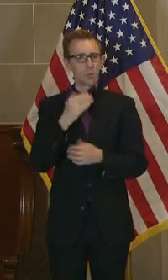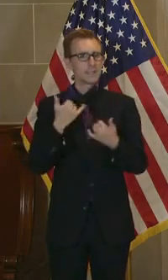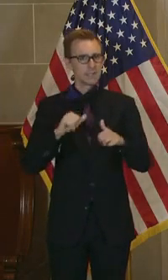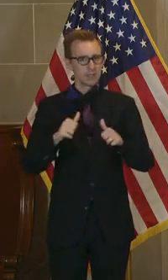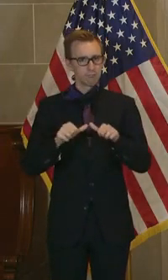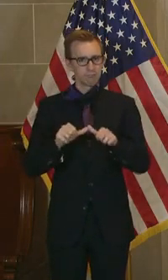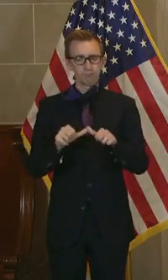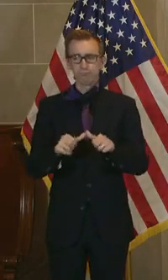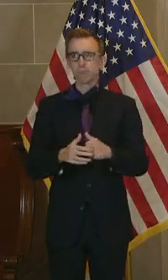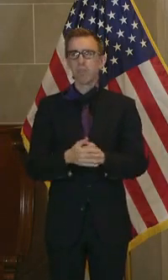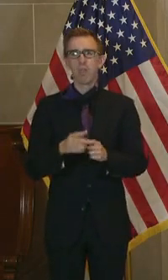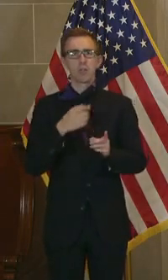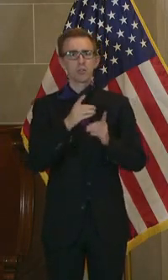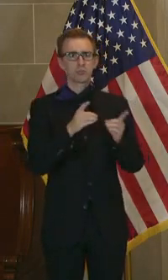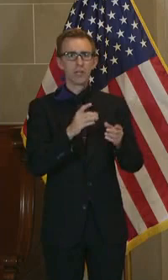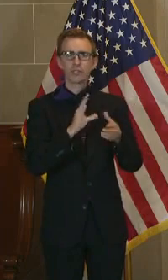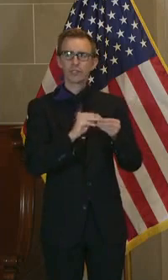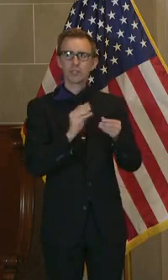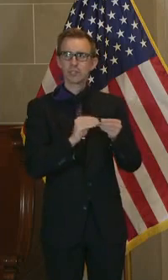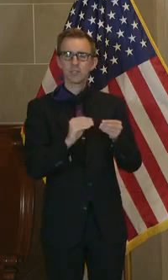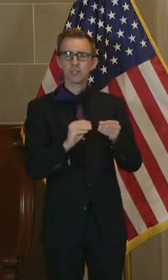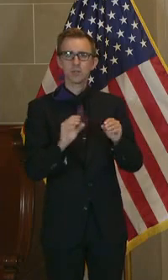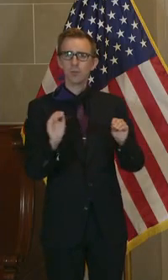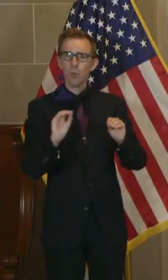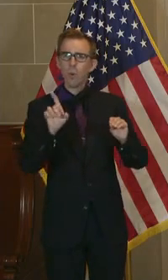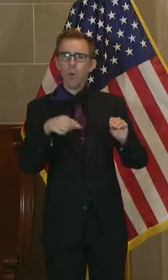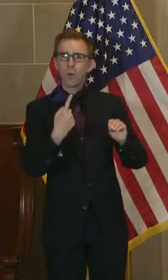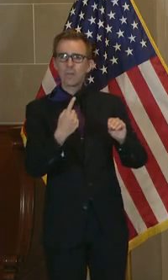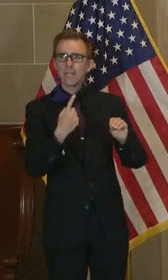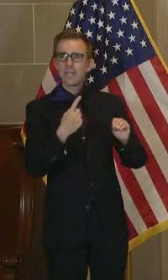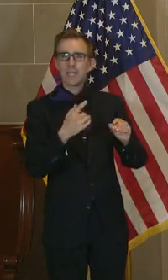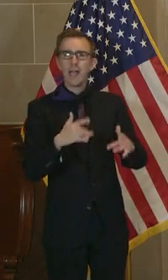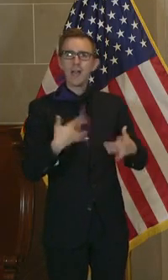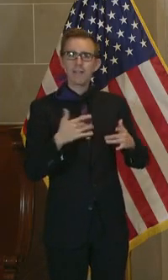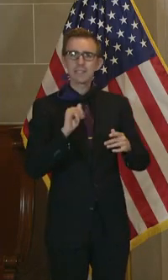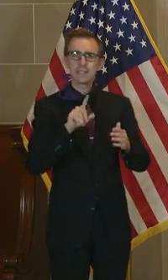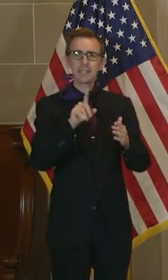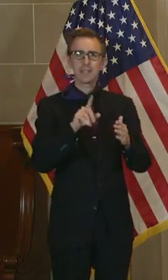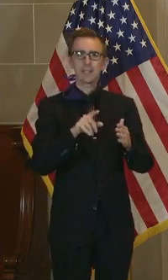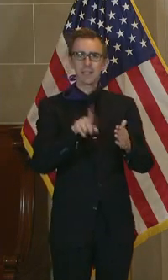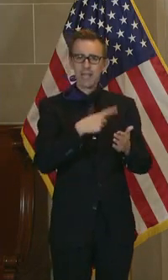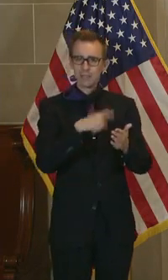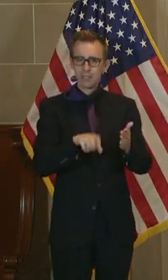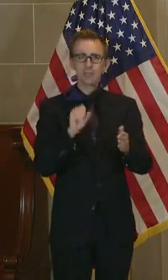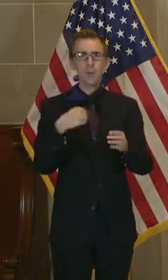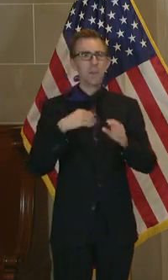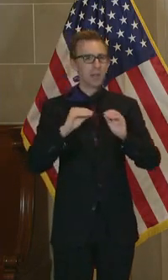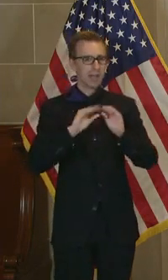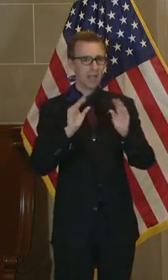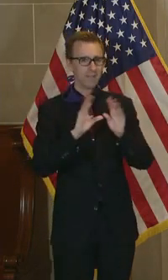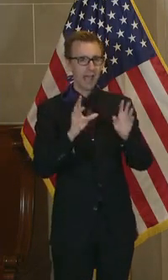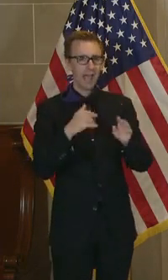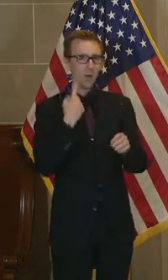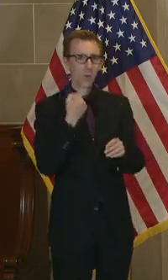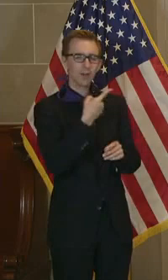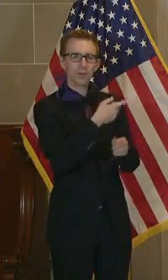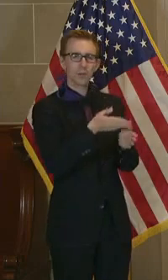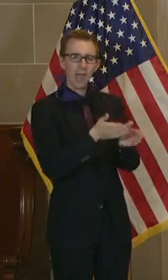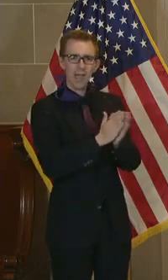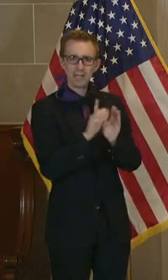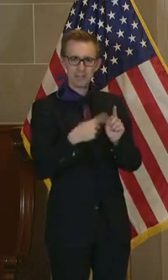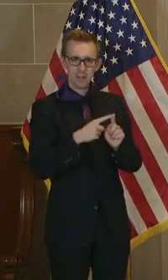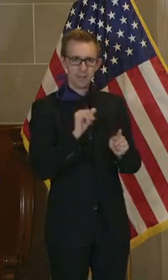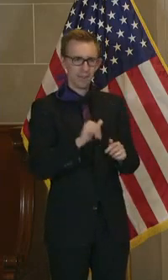on, and the director said no, the only events that are canceled are. So just clarifying, I had a viewer asking. Just wanted